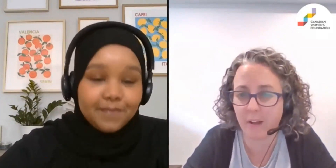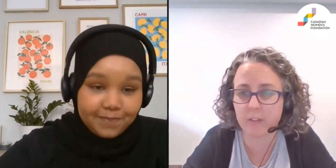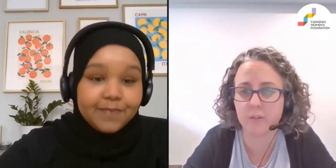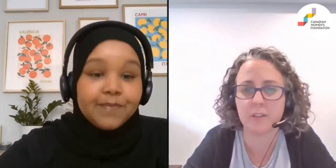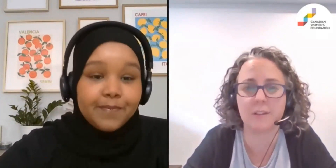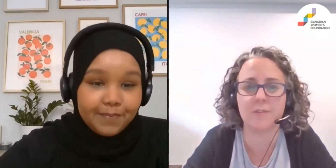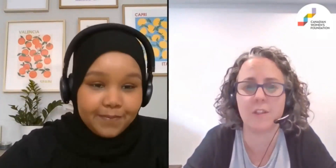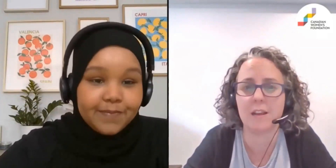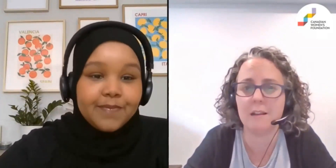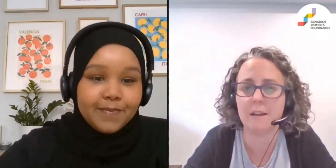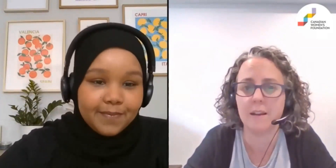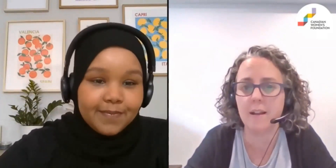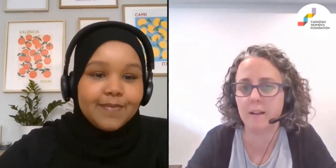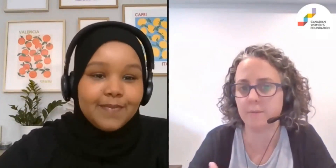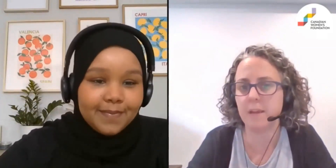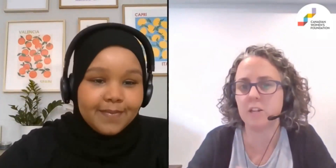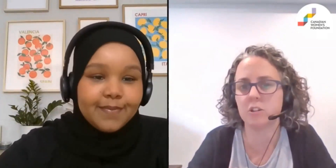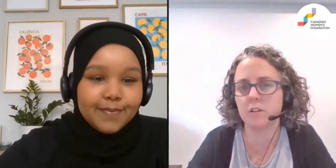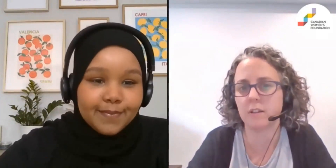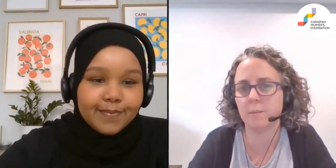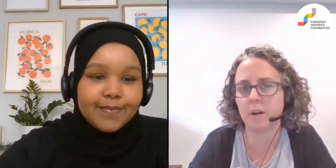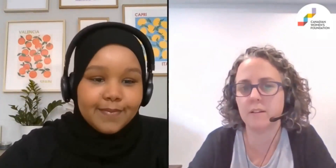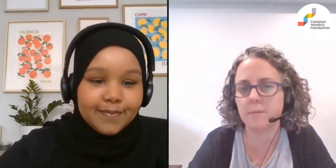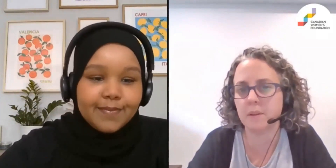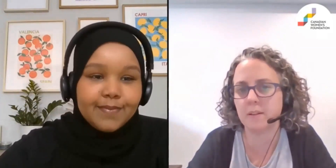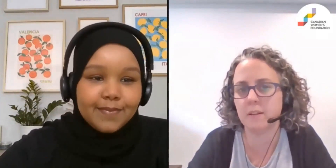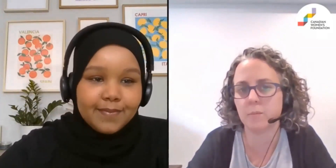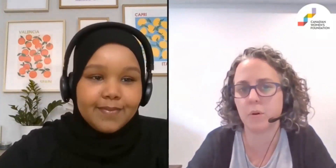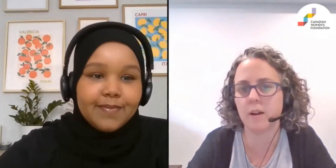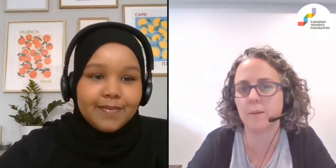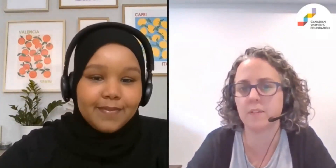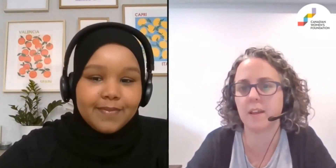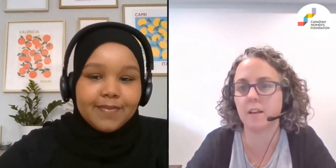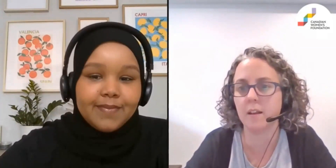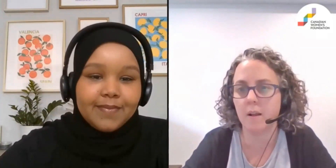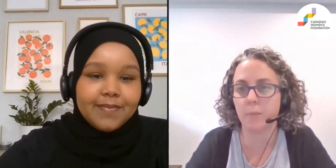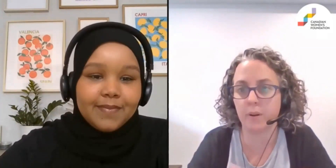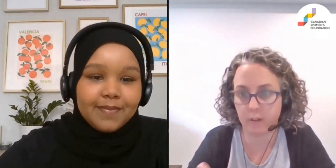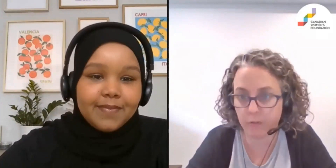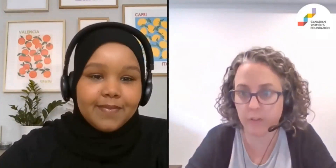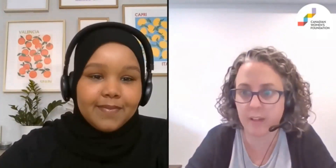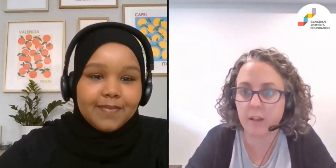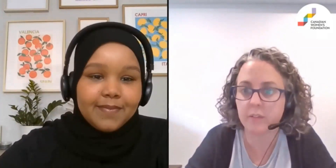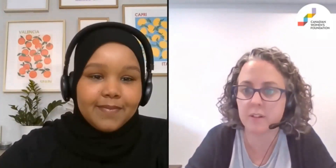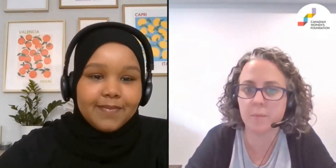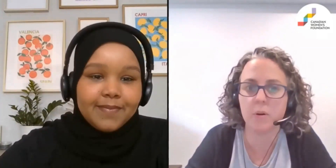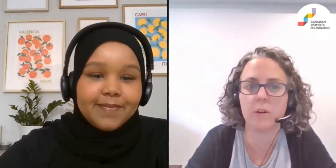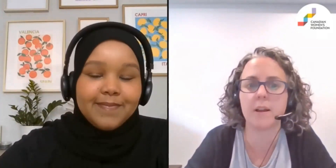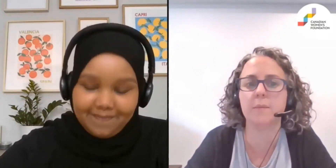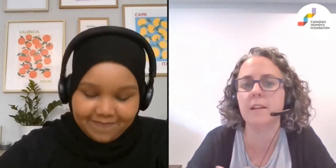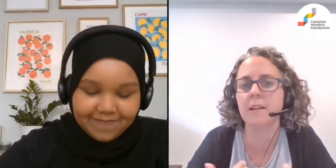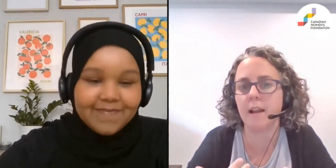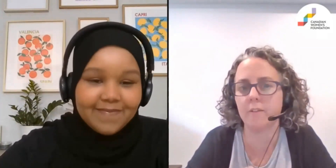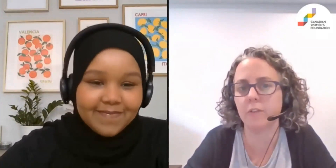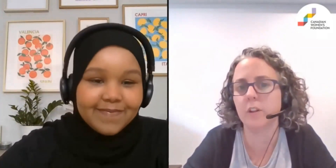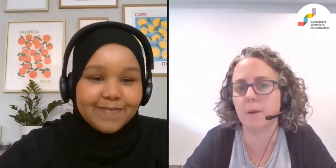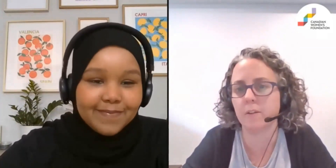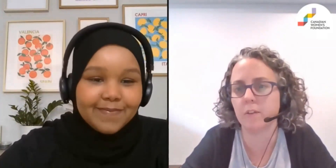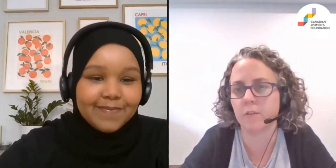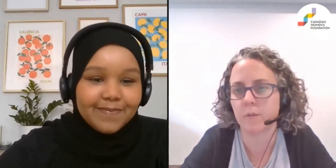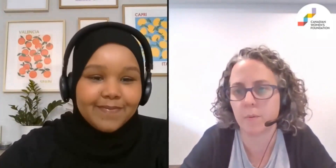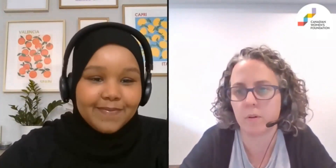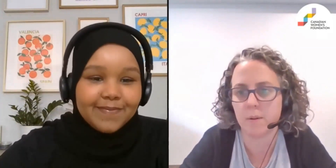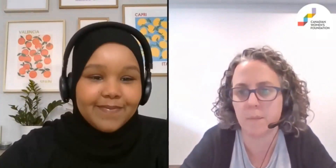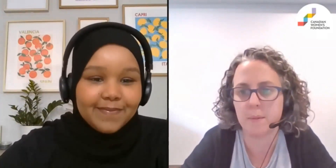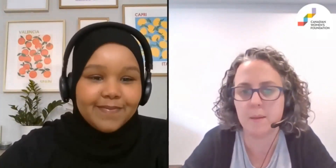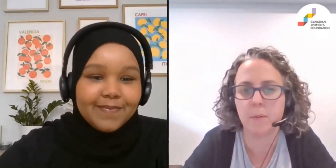to mental health services if they need it, to make sure that the participants in these programs can bring their full selves to the programs and fully